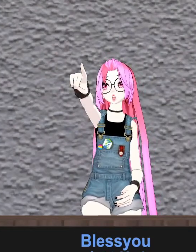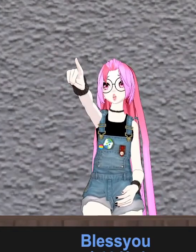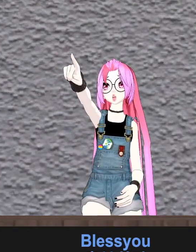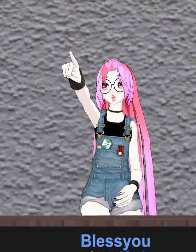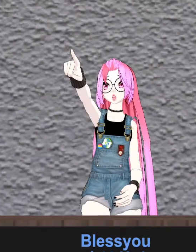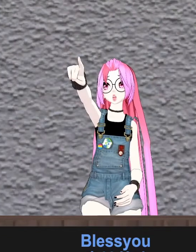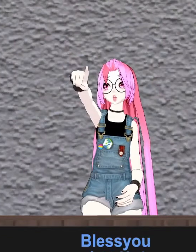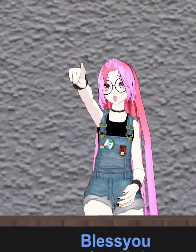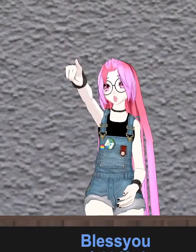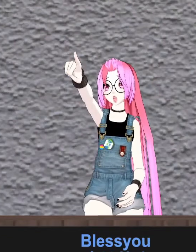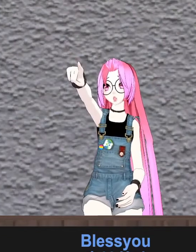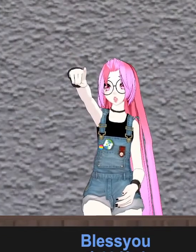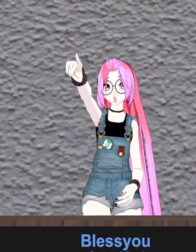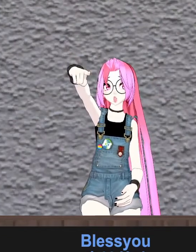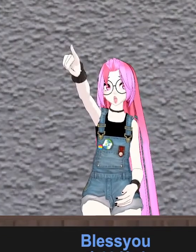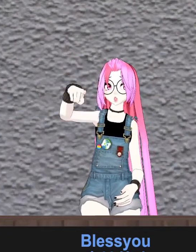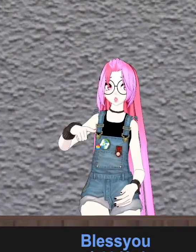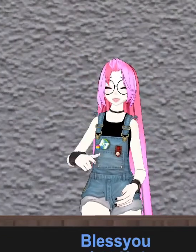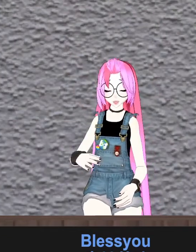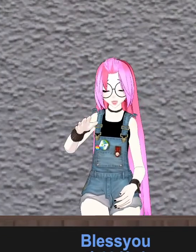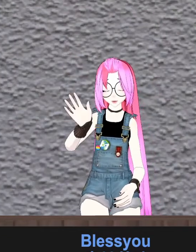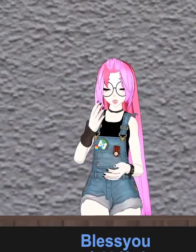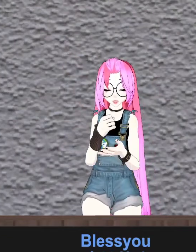No. Okay, you guys want to rock, paper, scissors it out? There you go. Go rock, paper,